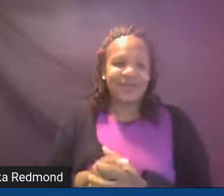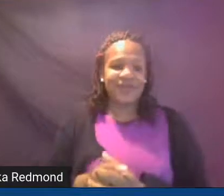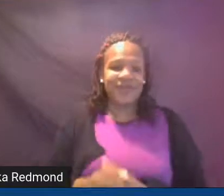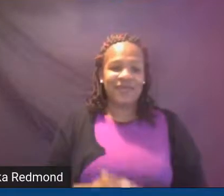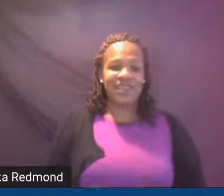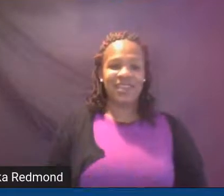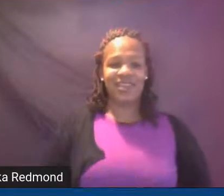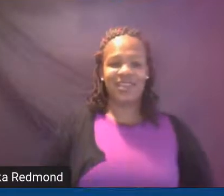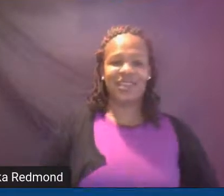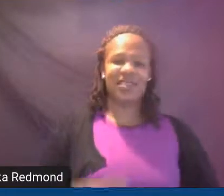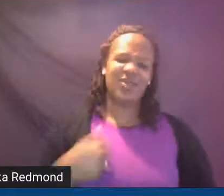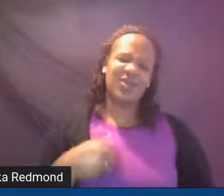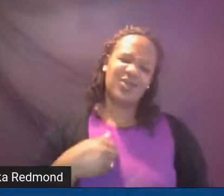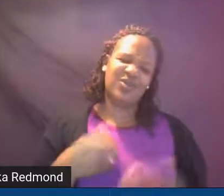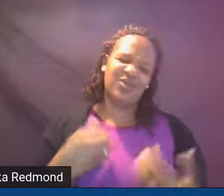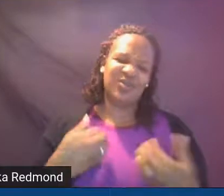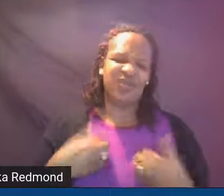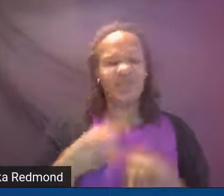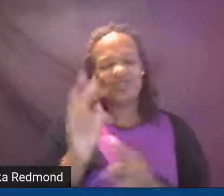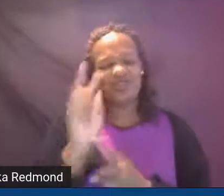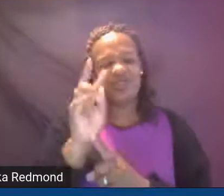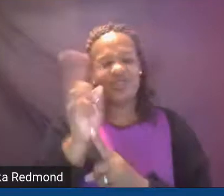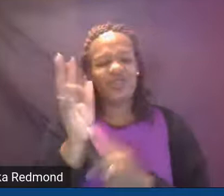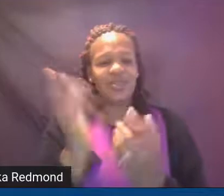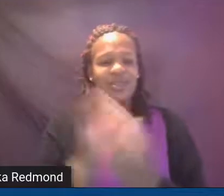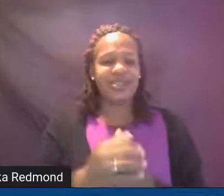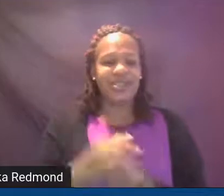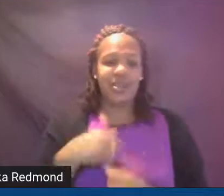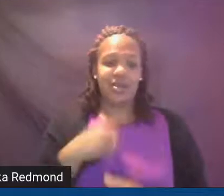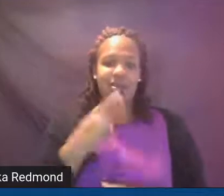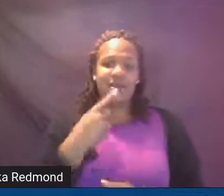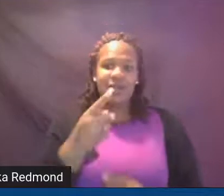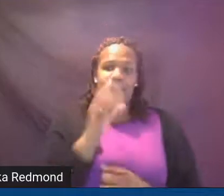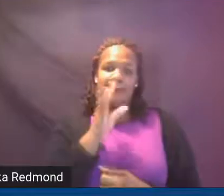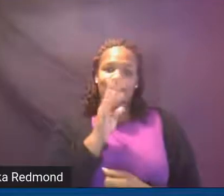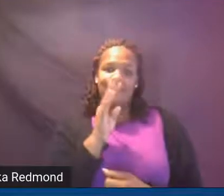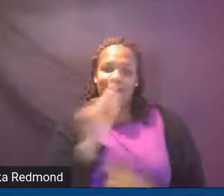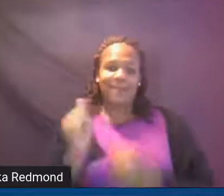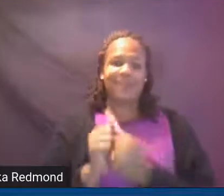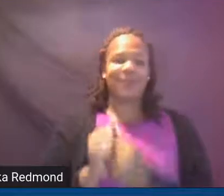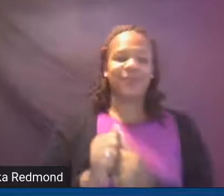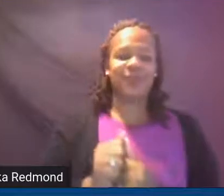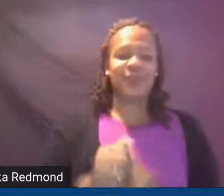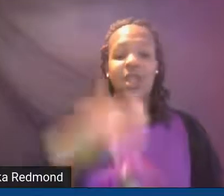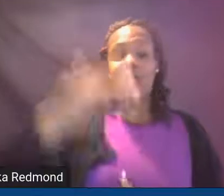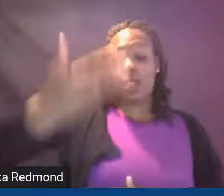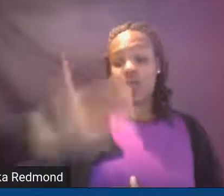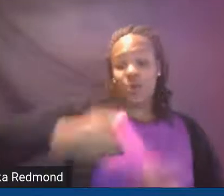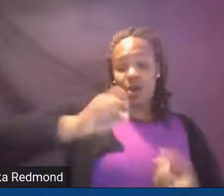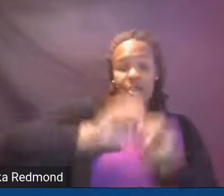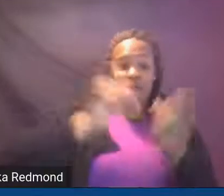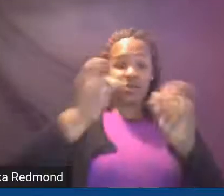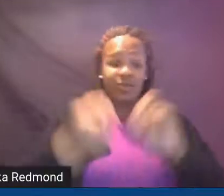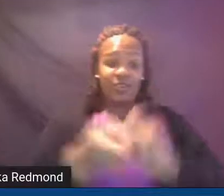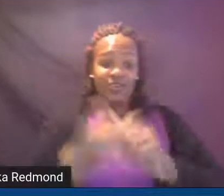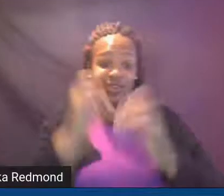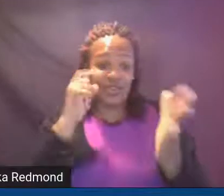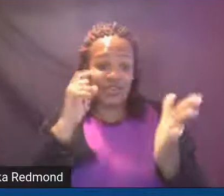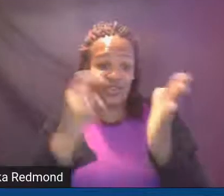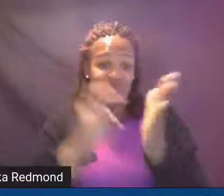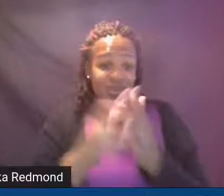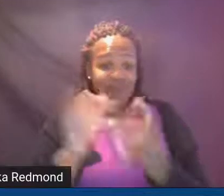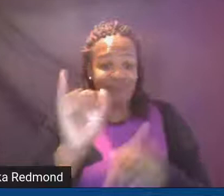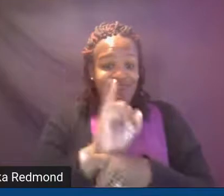we have about a couple of minutes, 2 minutes. Oh, okay, then I'll do this real quick. I think that the welcome change has been the recognition of